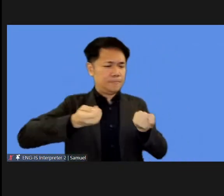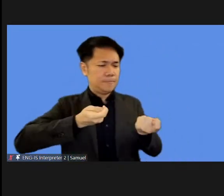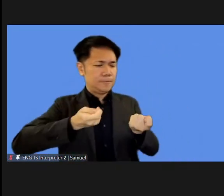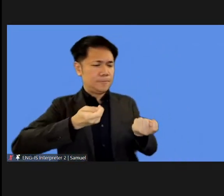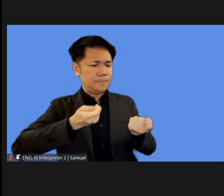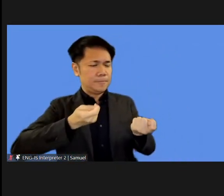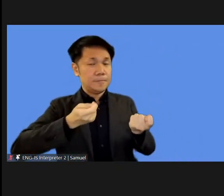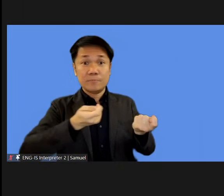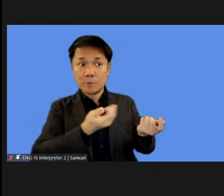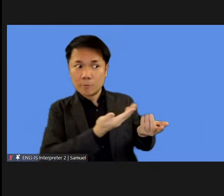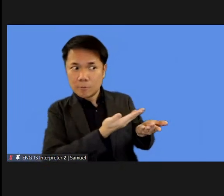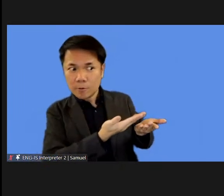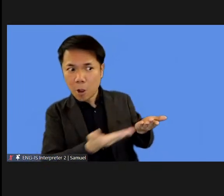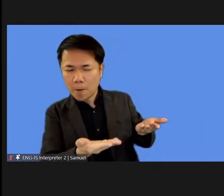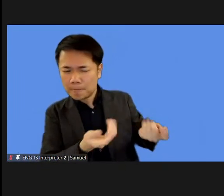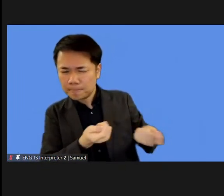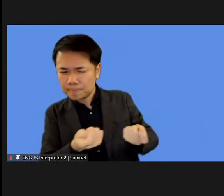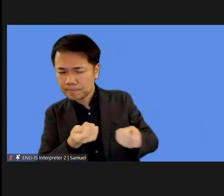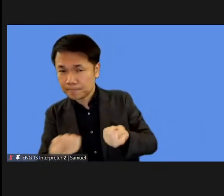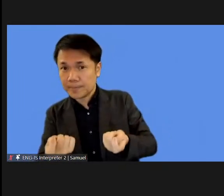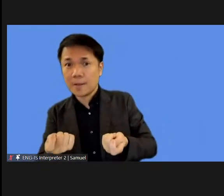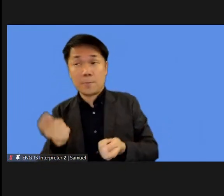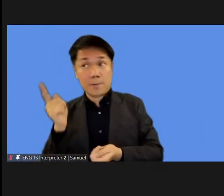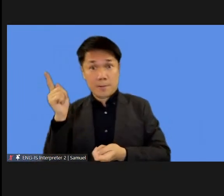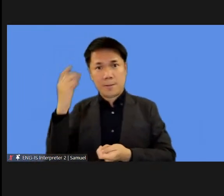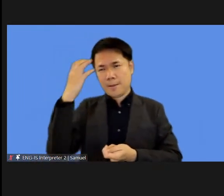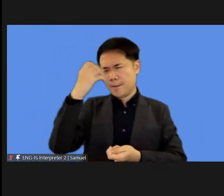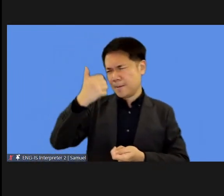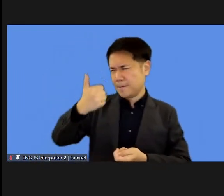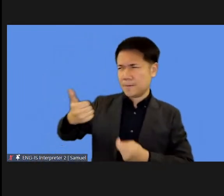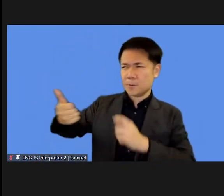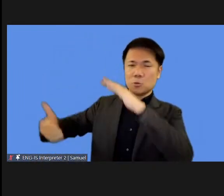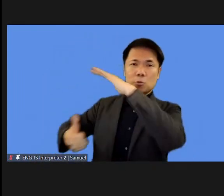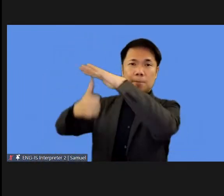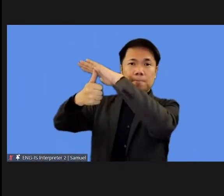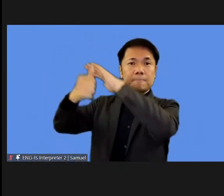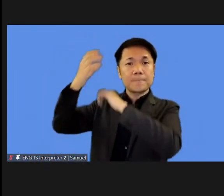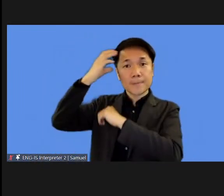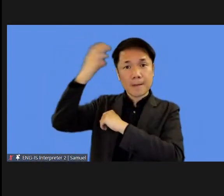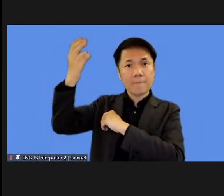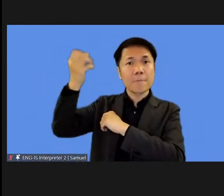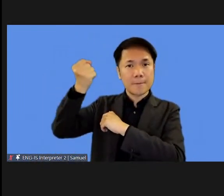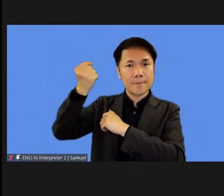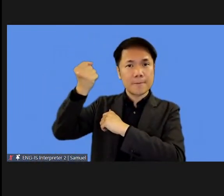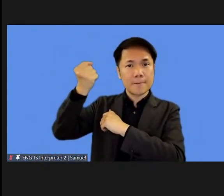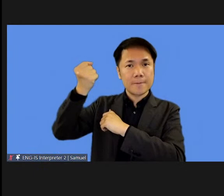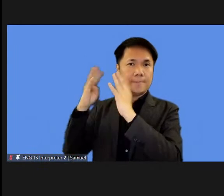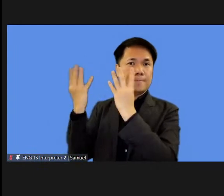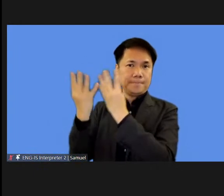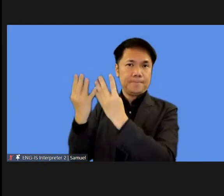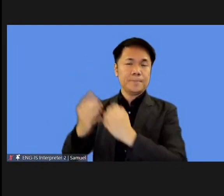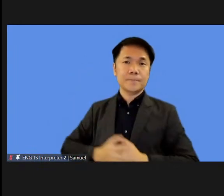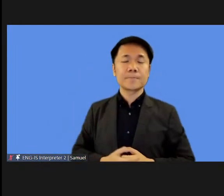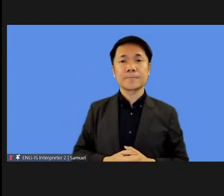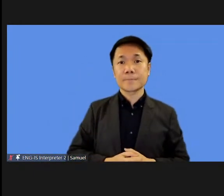actors. But also that does not mean that a lot